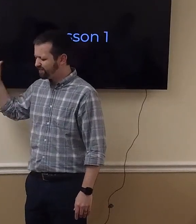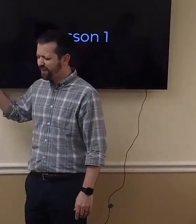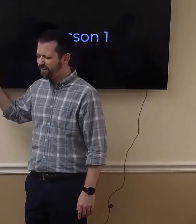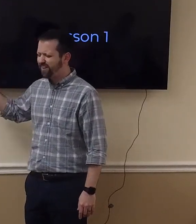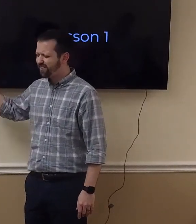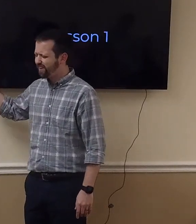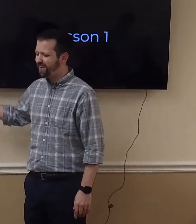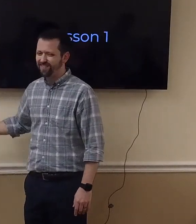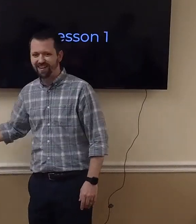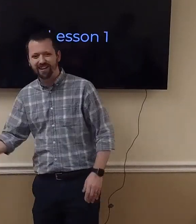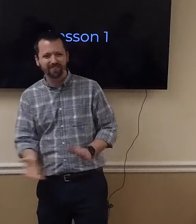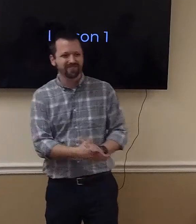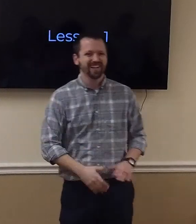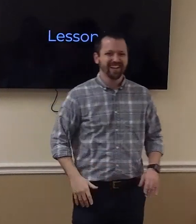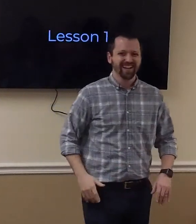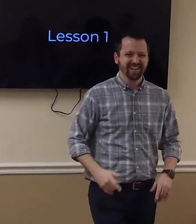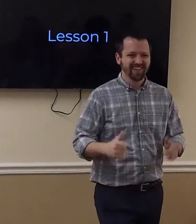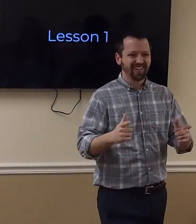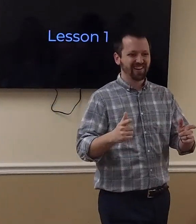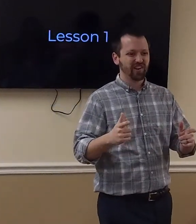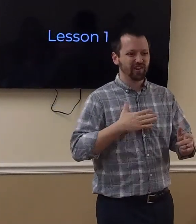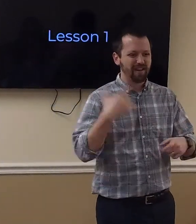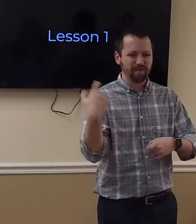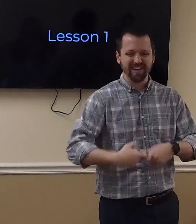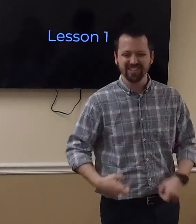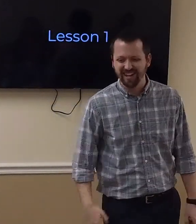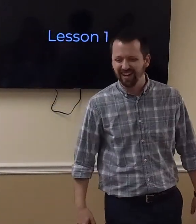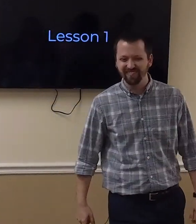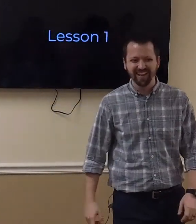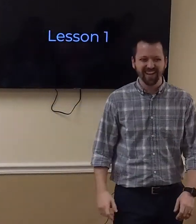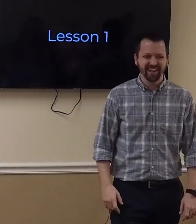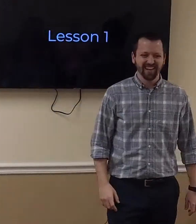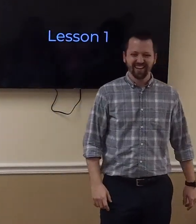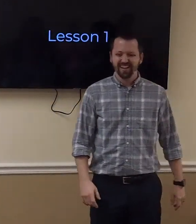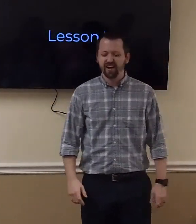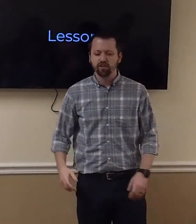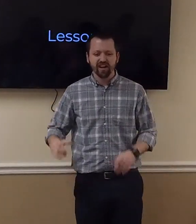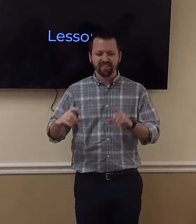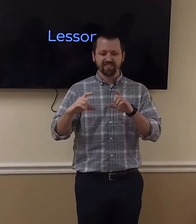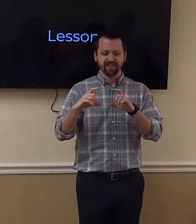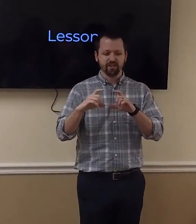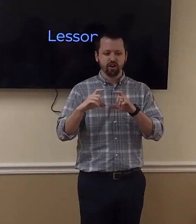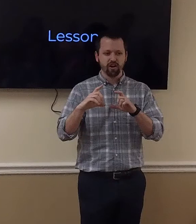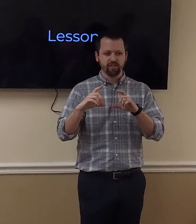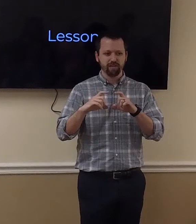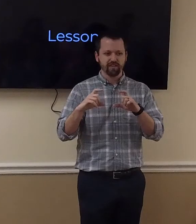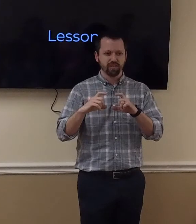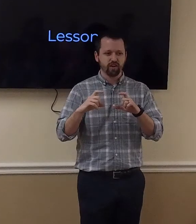¿Qué tarjetas quieres? There you go. There's my Spanish. I know tarjetas is like cards, but that's what they call